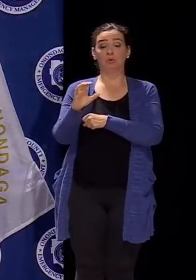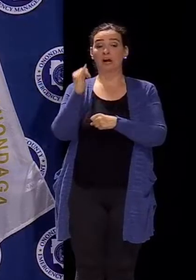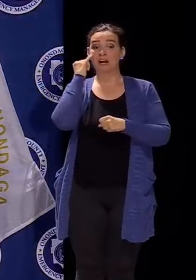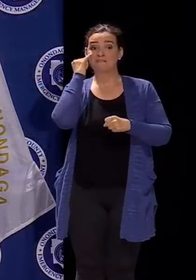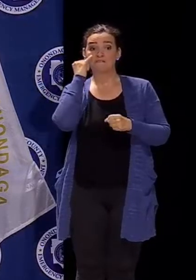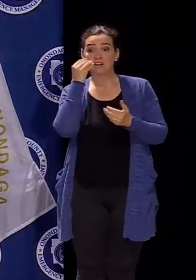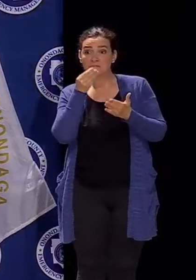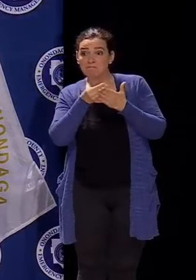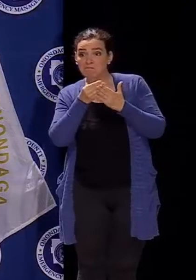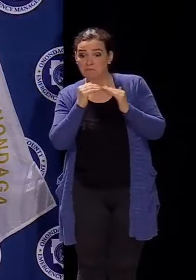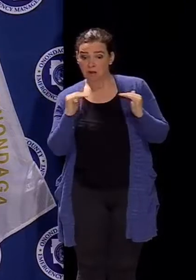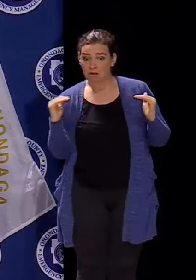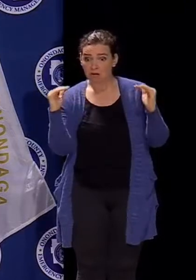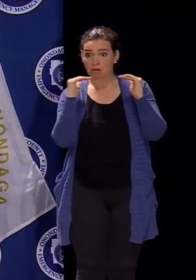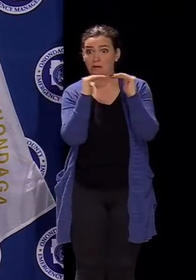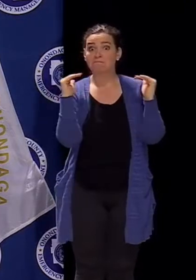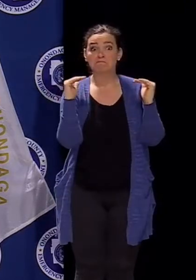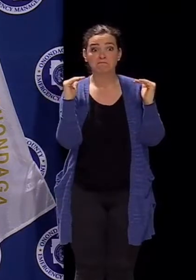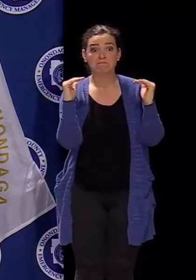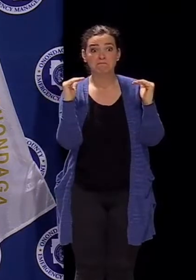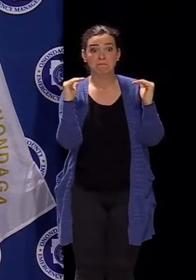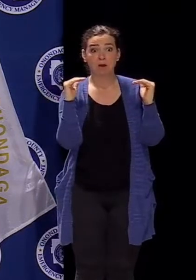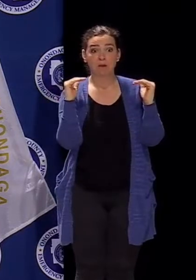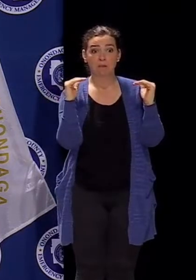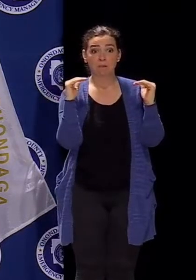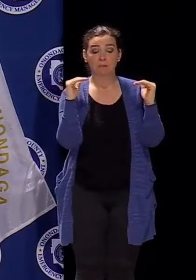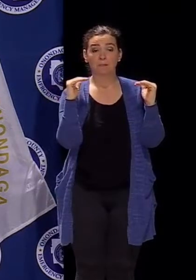coronavirus basically ends this year,